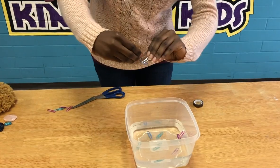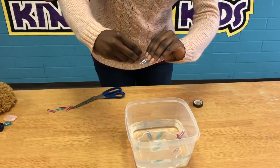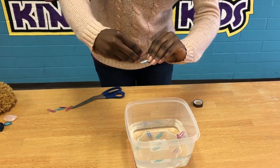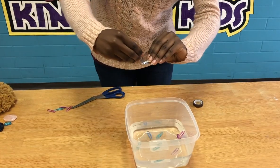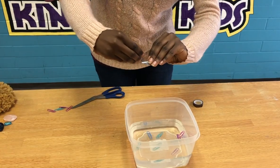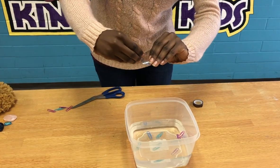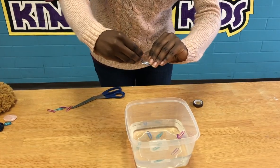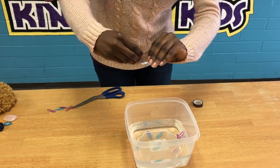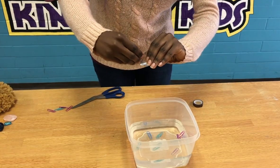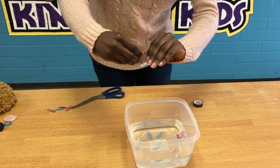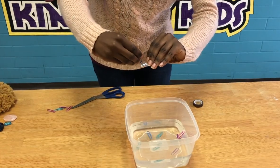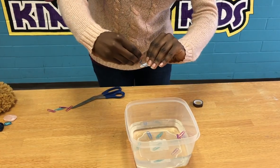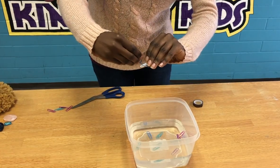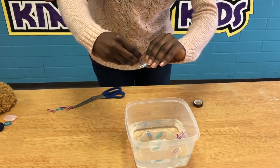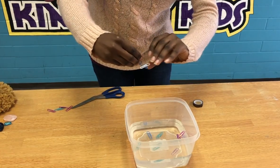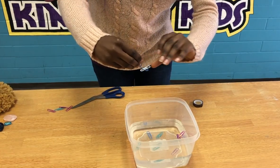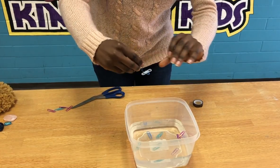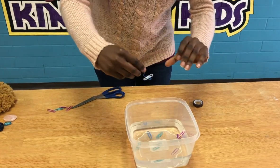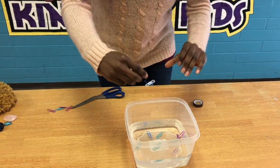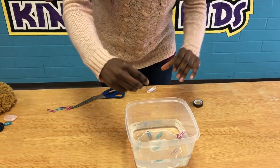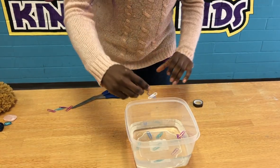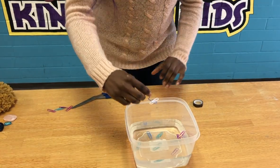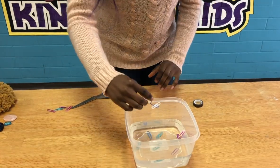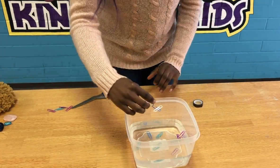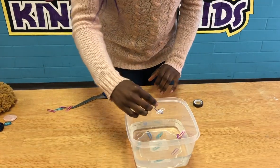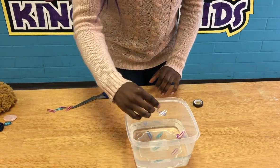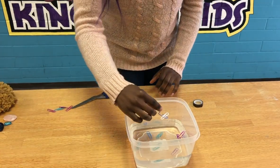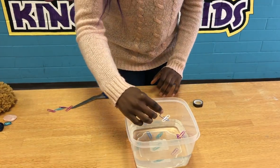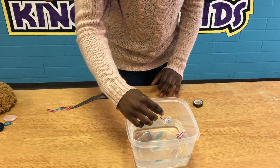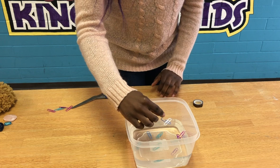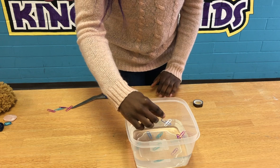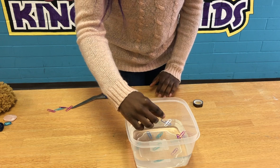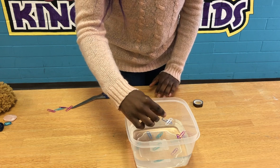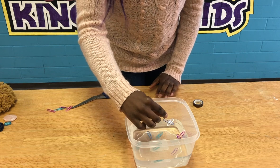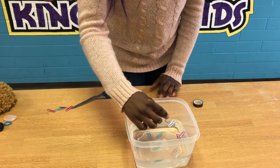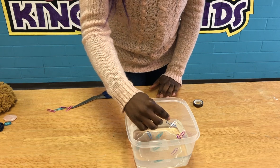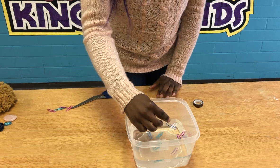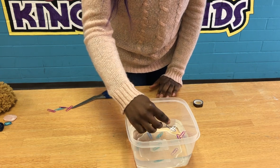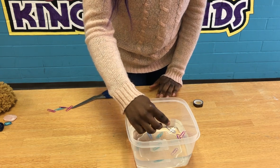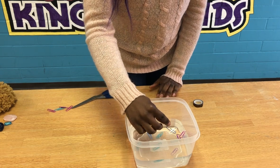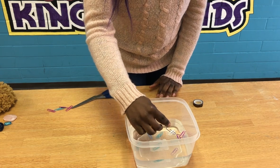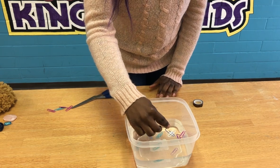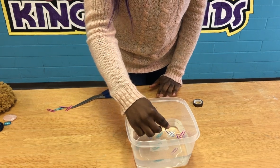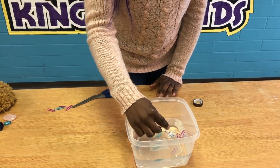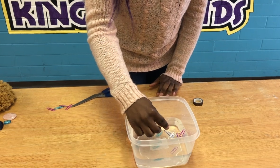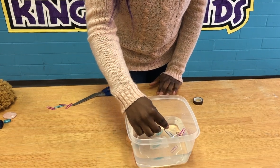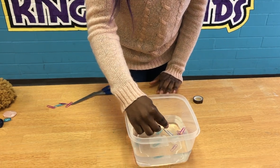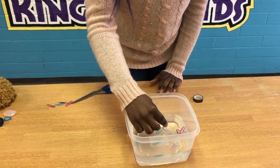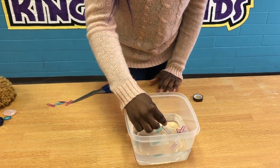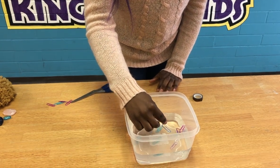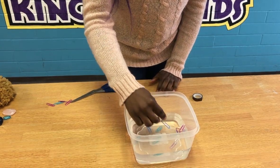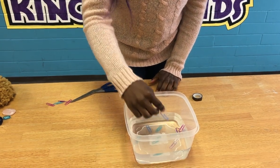I can get us to balance, then we can be faithful. Oh.